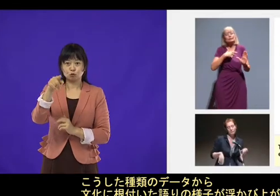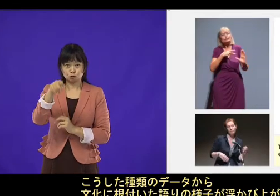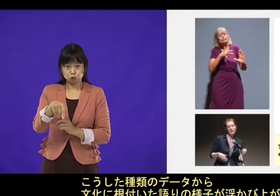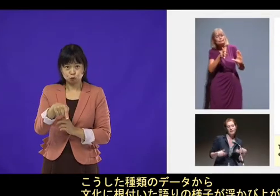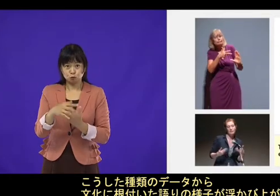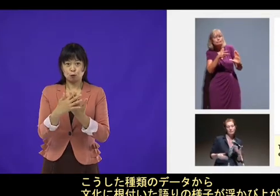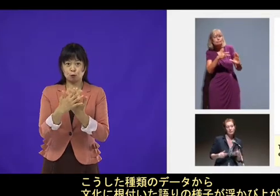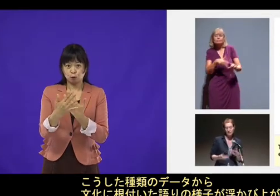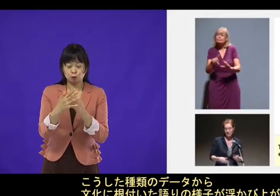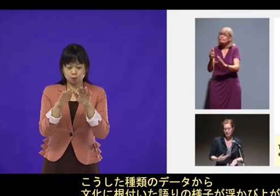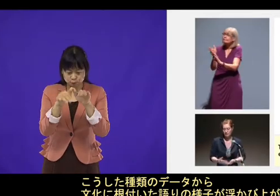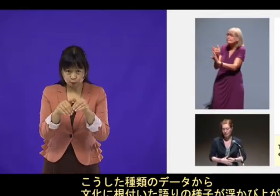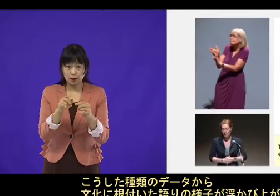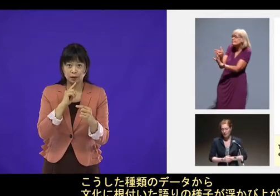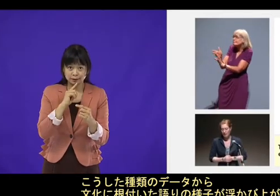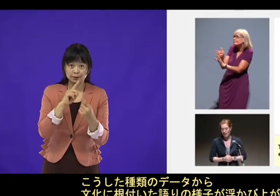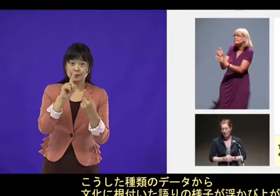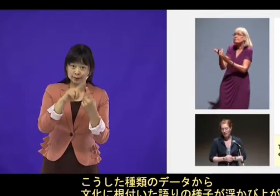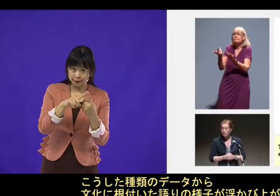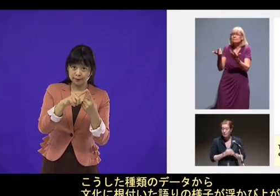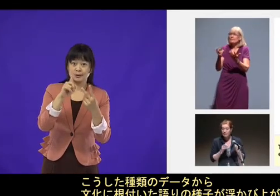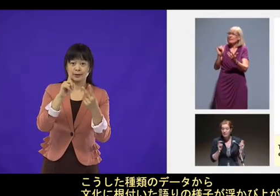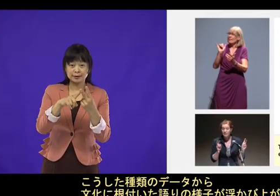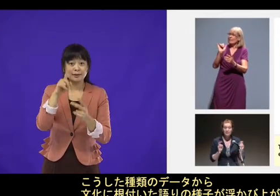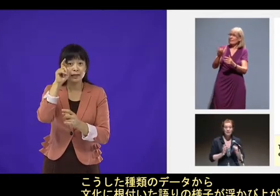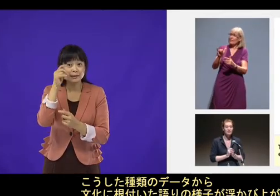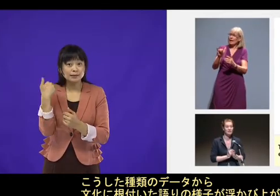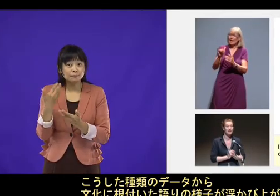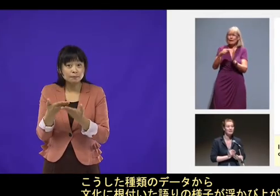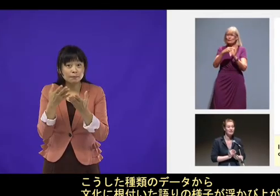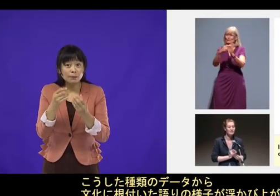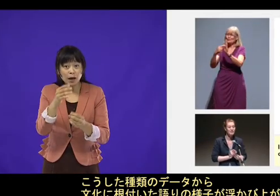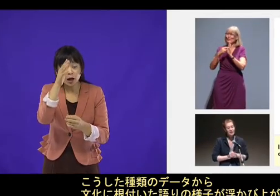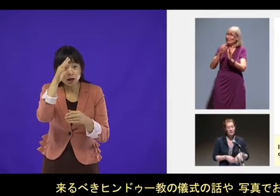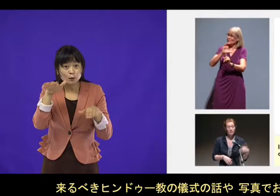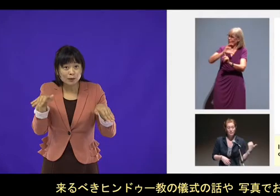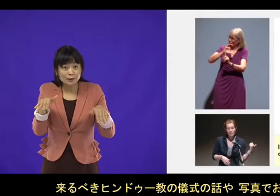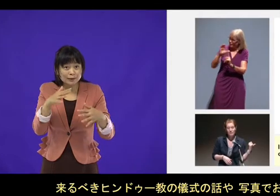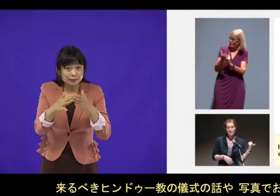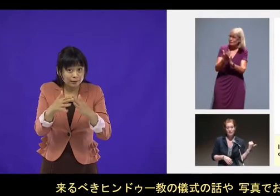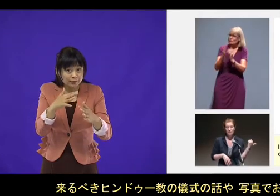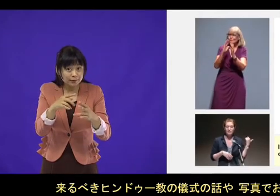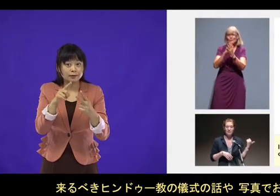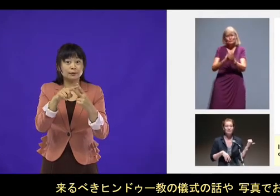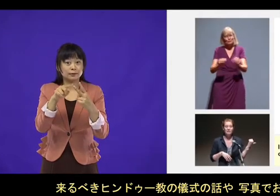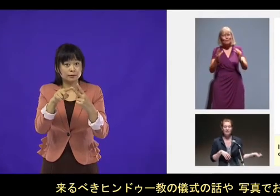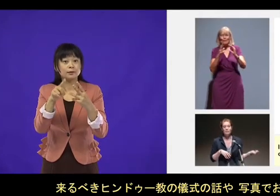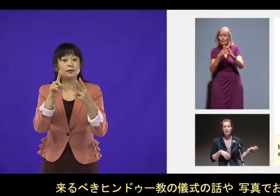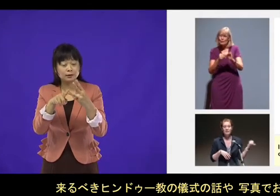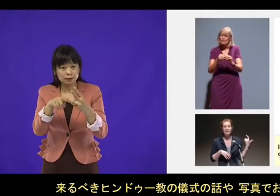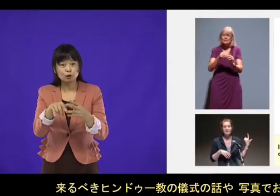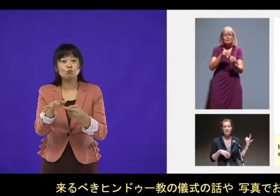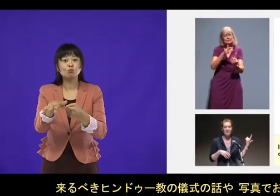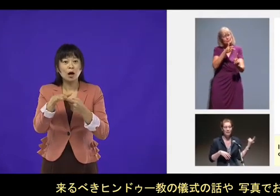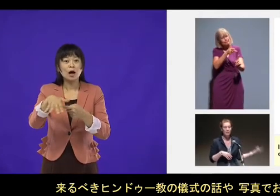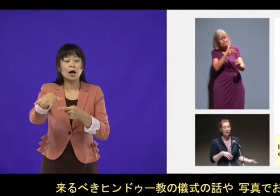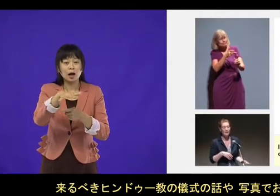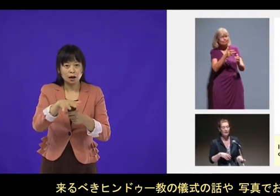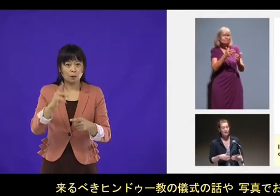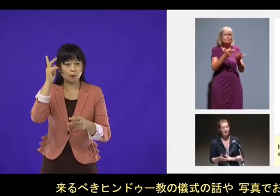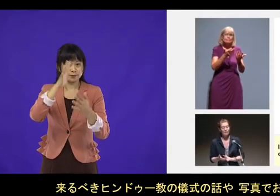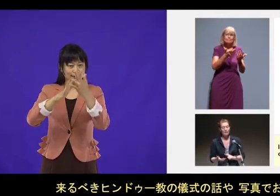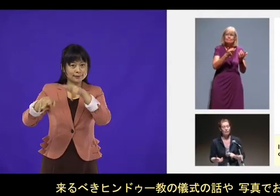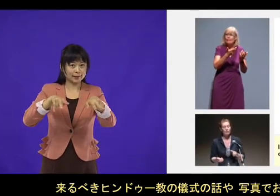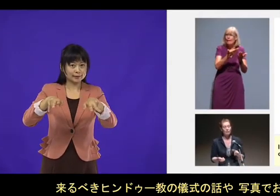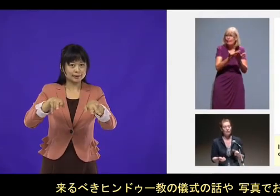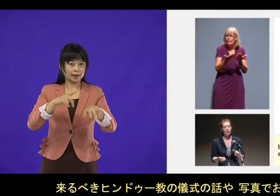data really resulted into culturally entrenched narratives. So stories about Hindu ceremonies that are